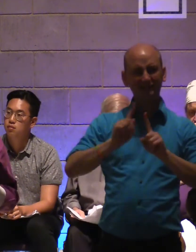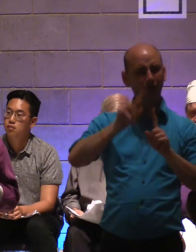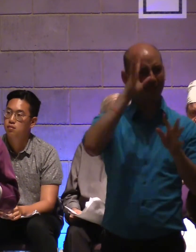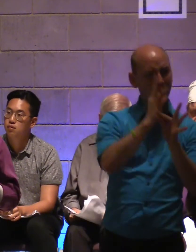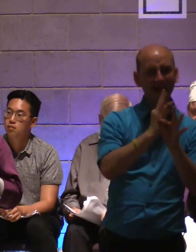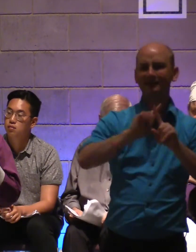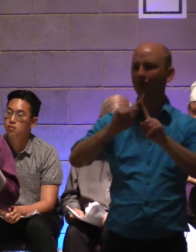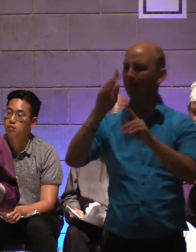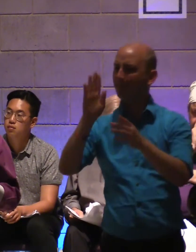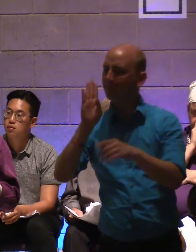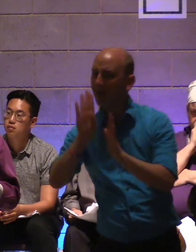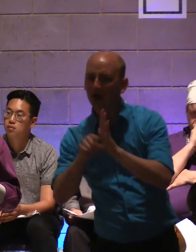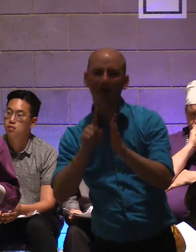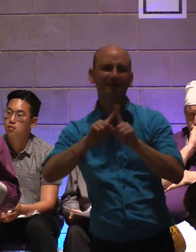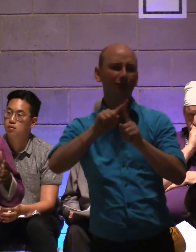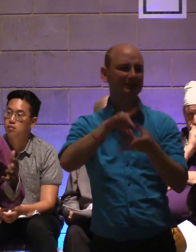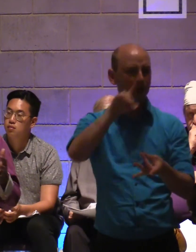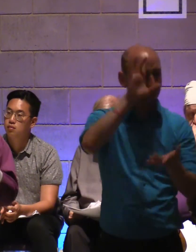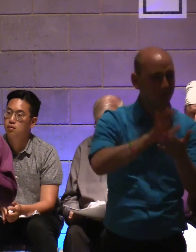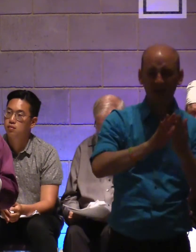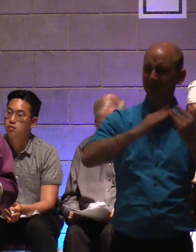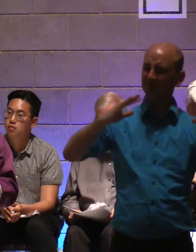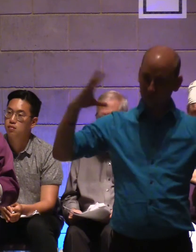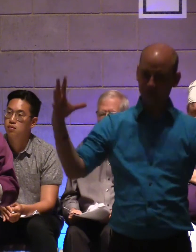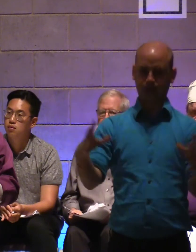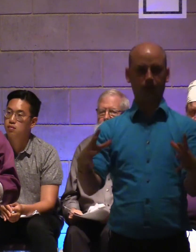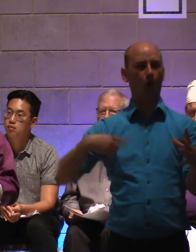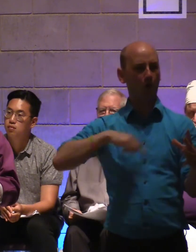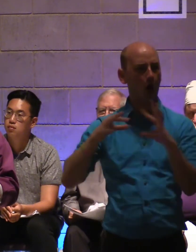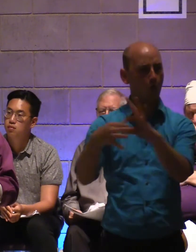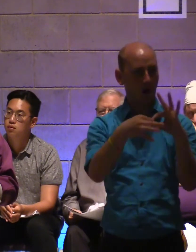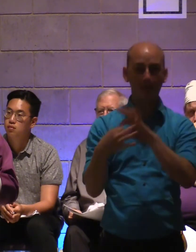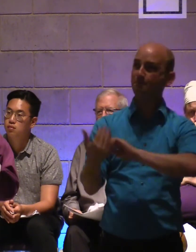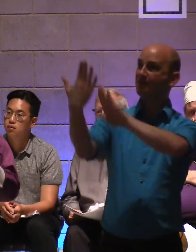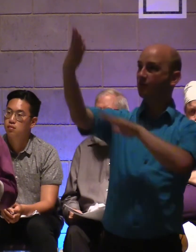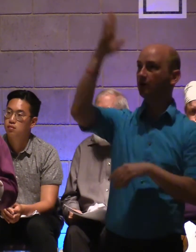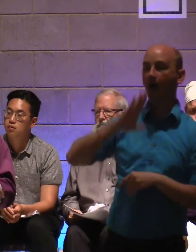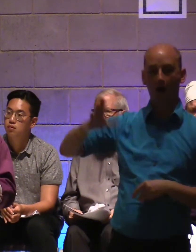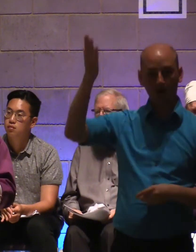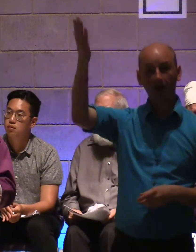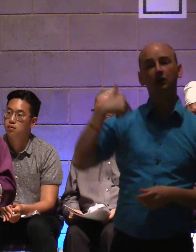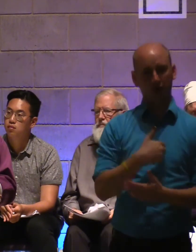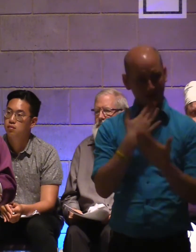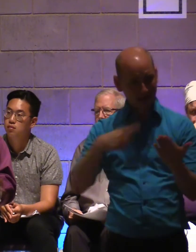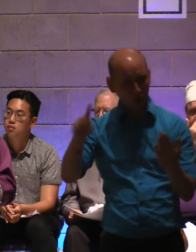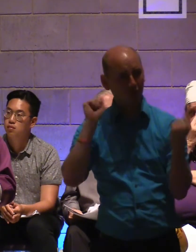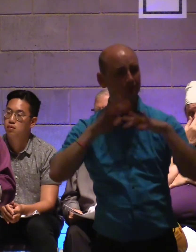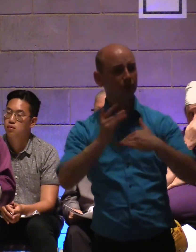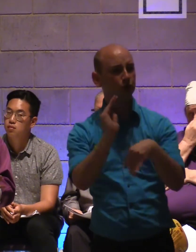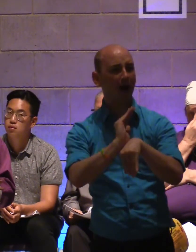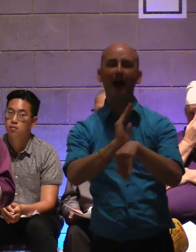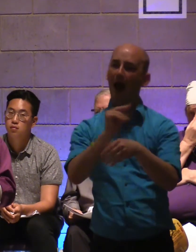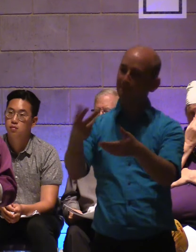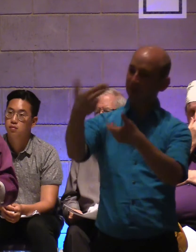different backgrounds, different spiritual beliefs. We are all one before God. And so we thank you for being here on tonight and